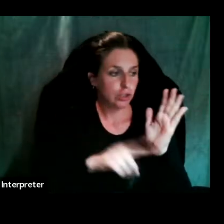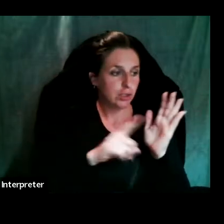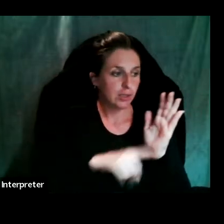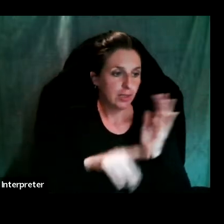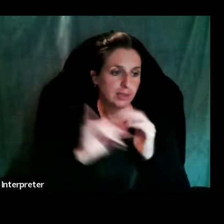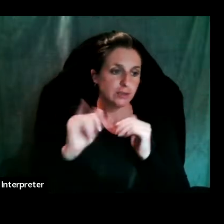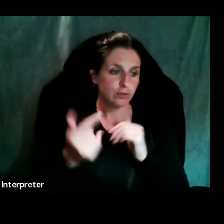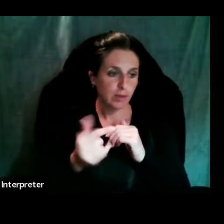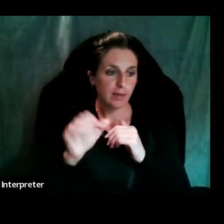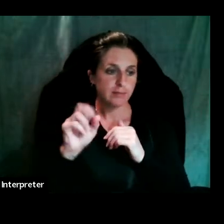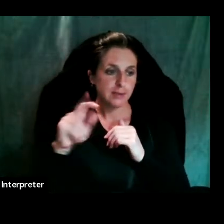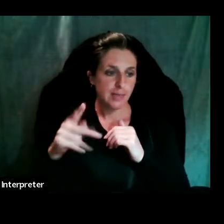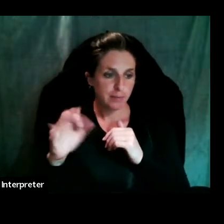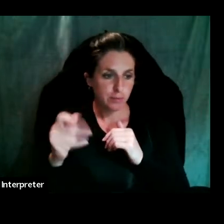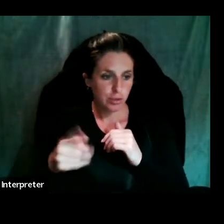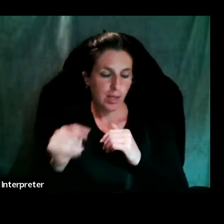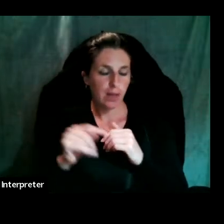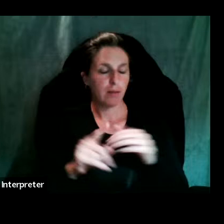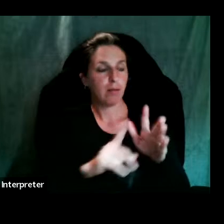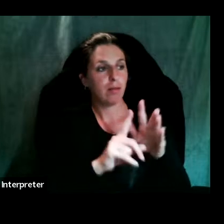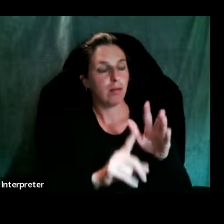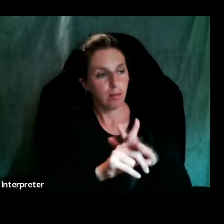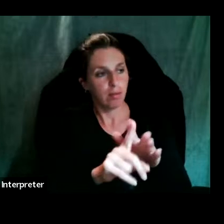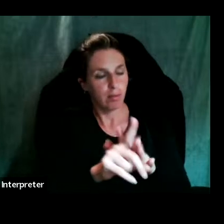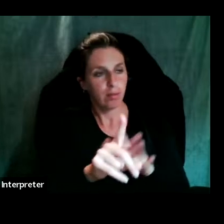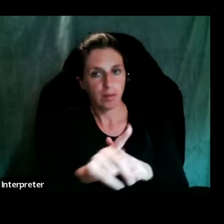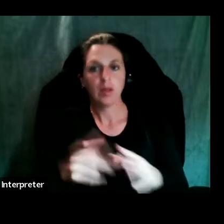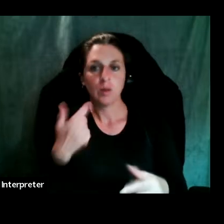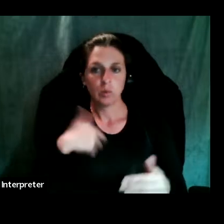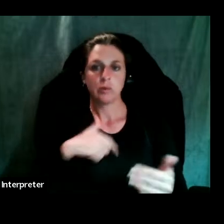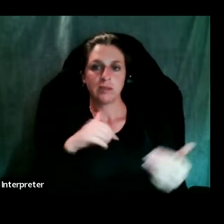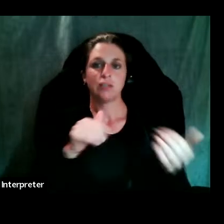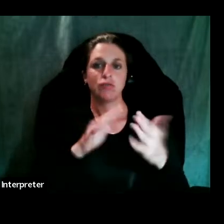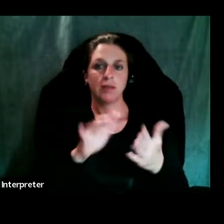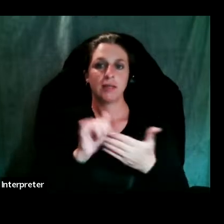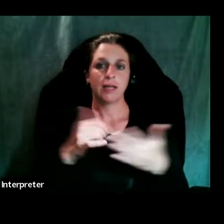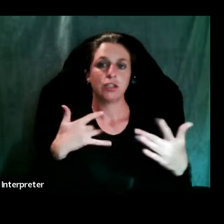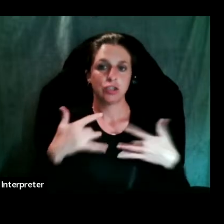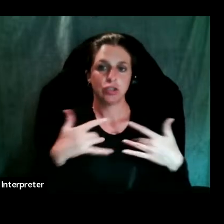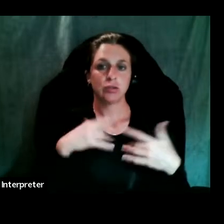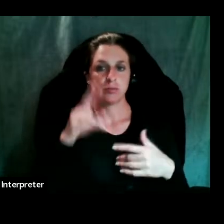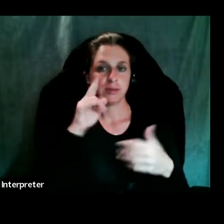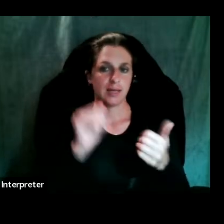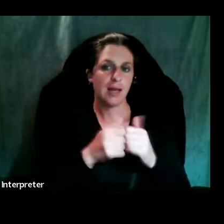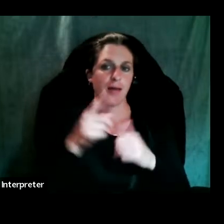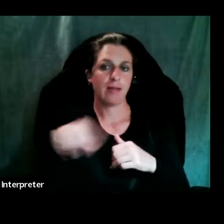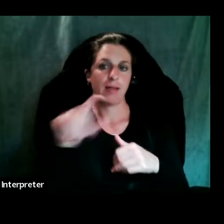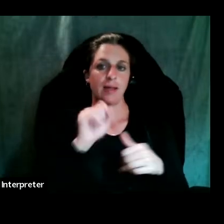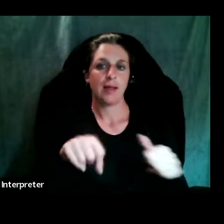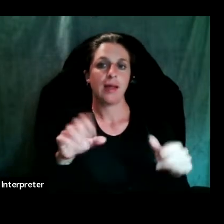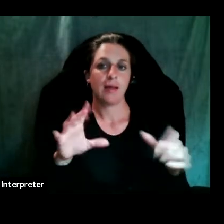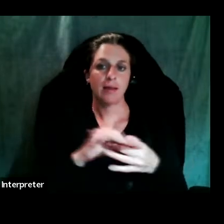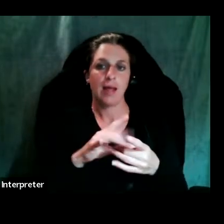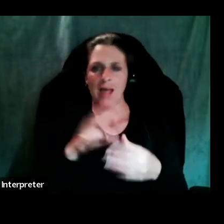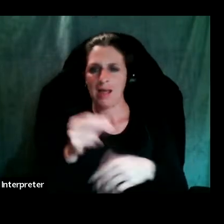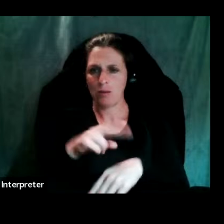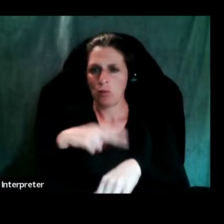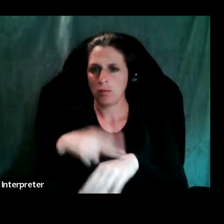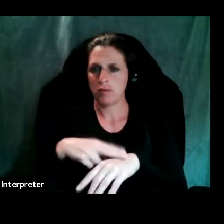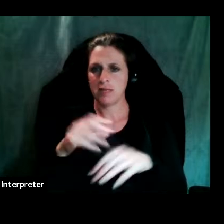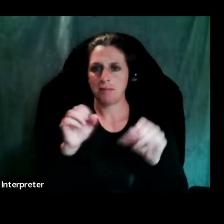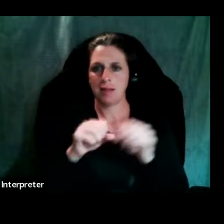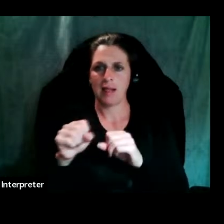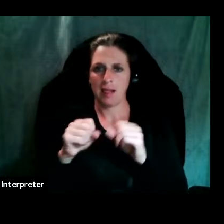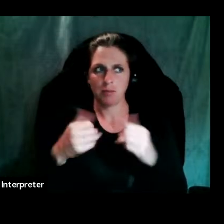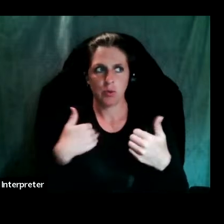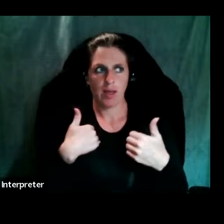comes out, you know, every day. So we are addressing those concerns there to see how they can connect. And also just the normacy of being able to have dinner